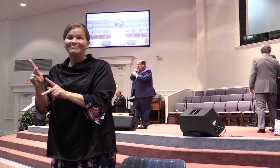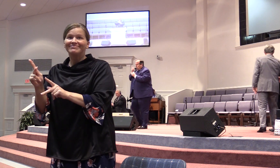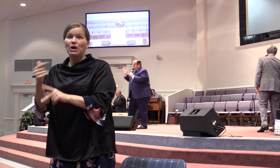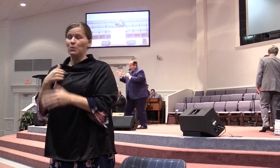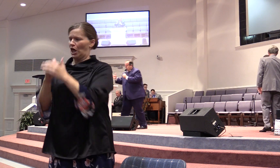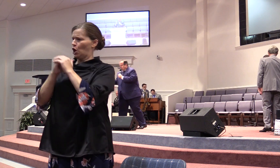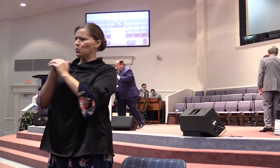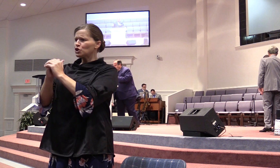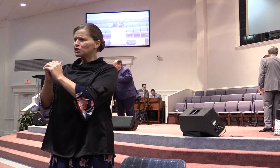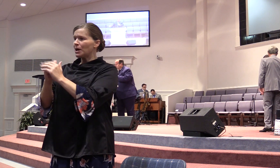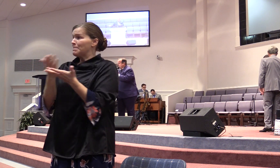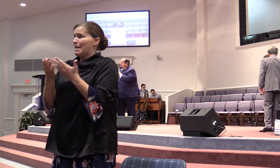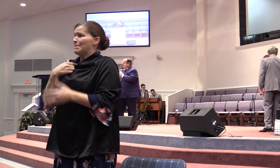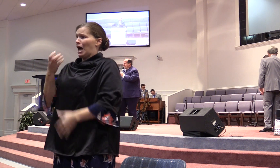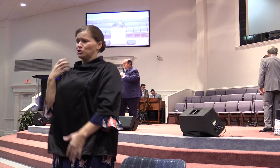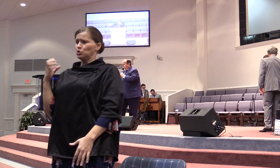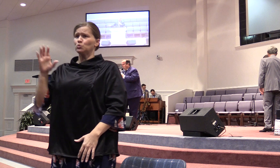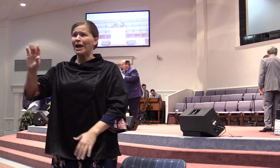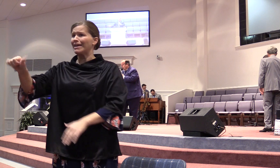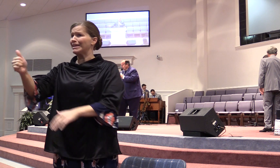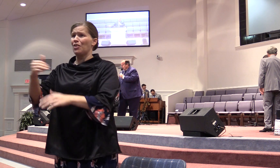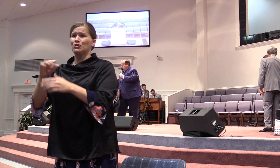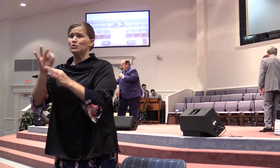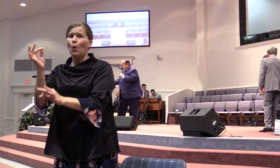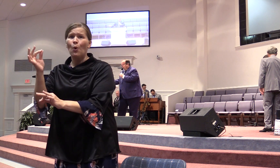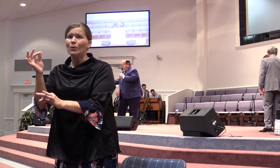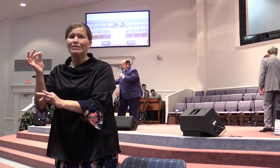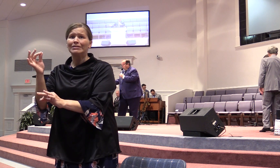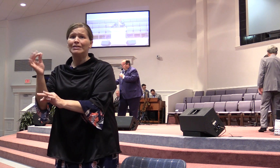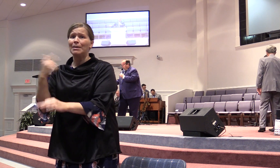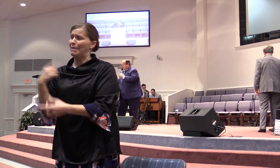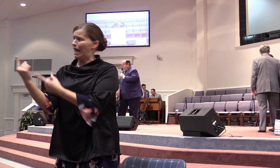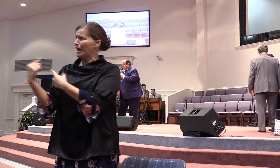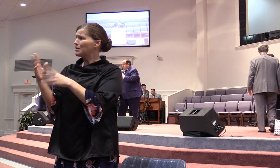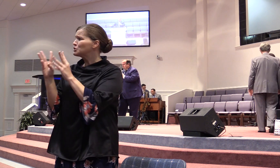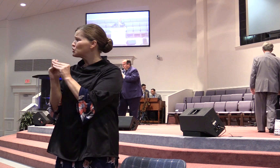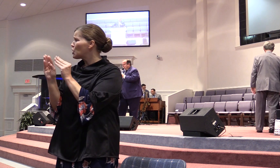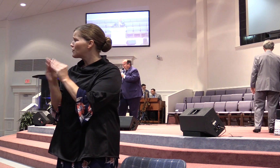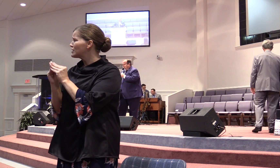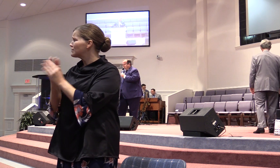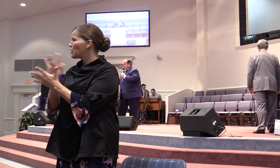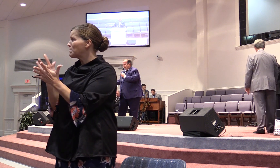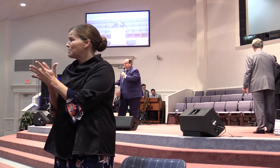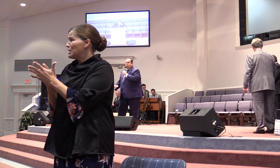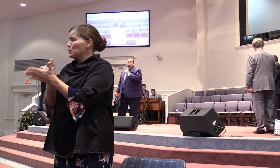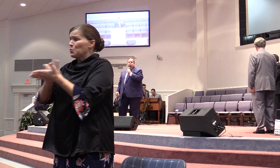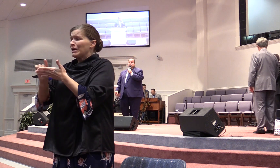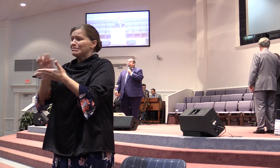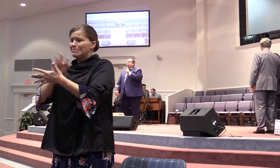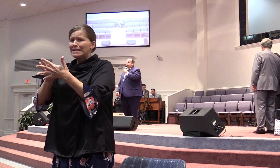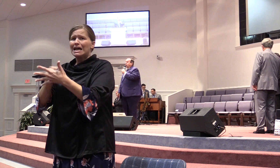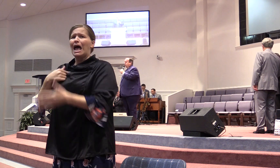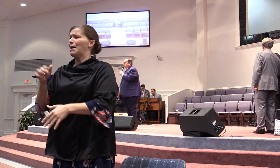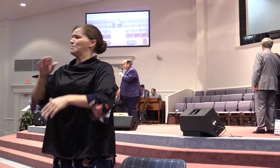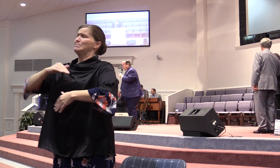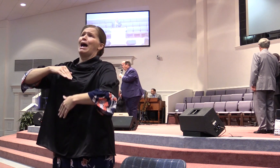might be strengthening some soul who's been battered by hell all week. But I come to service for a midweek Bible study after work when I'm